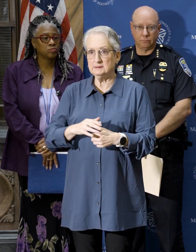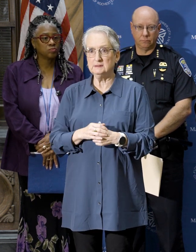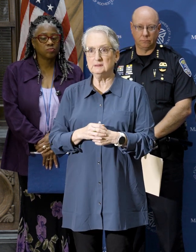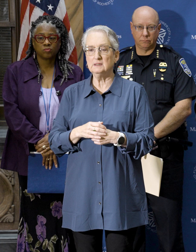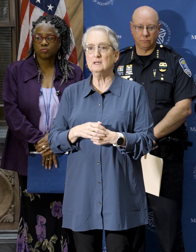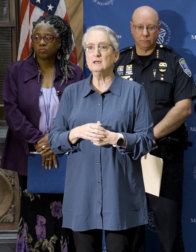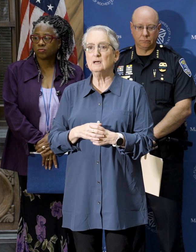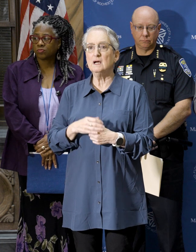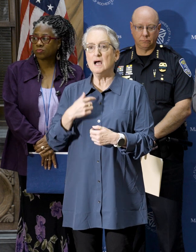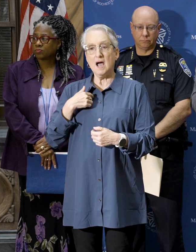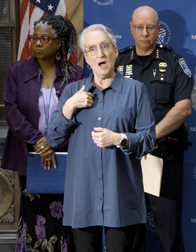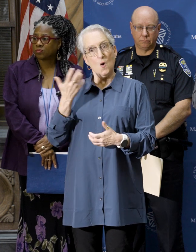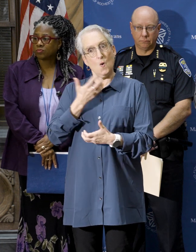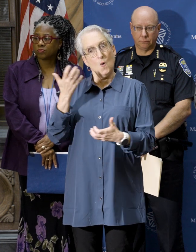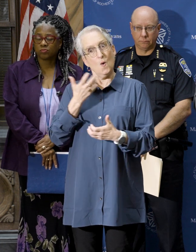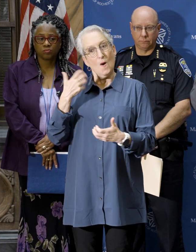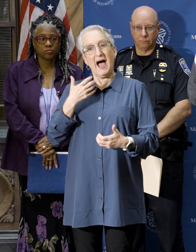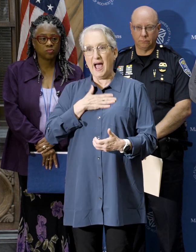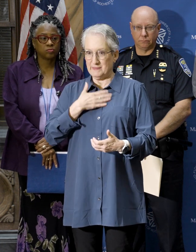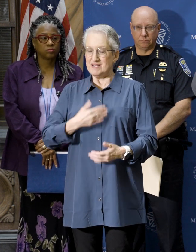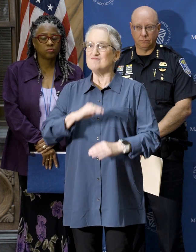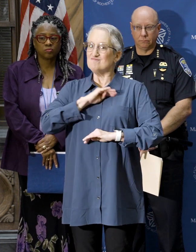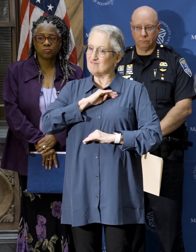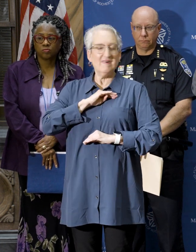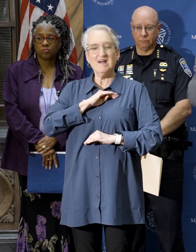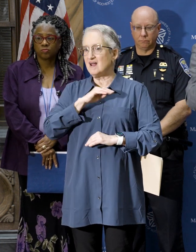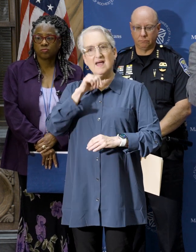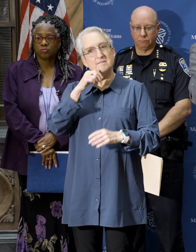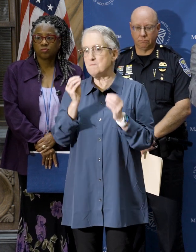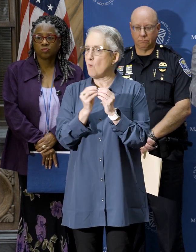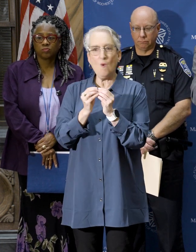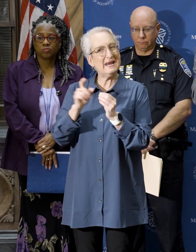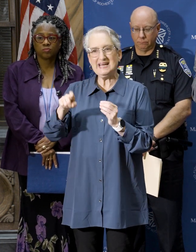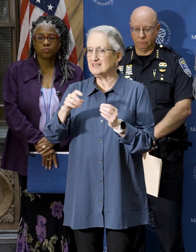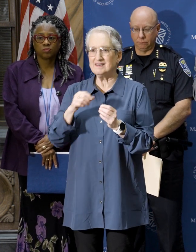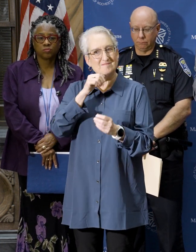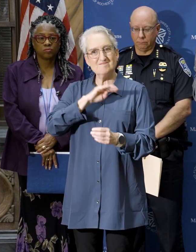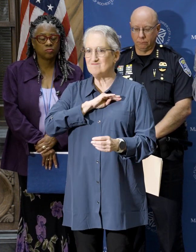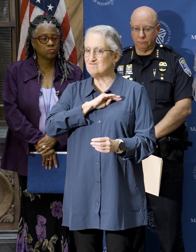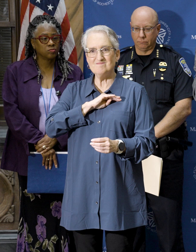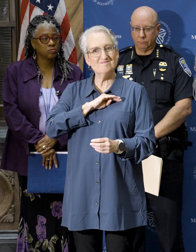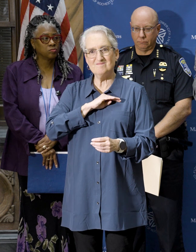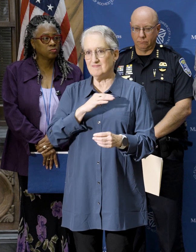I am gratified, but not satisfied by these numbers. We are not jumping up and down. But the reason why I have to make sure I put these numbers out there is